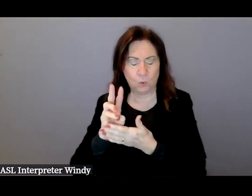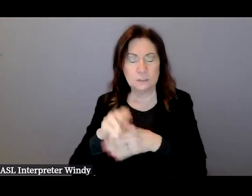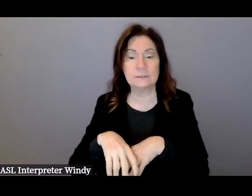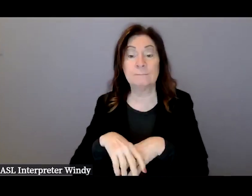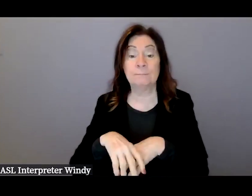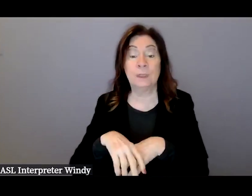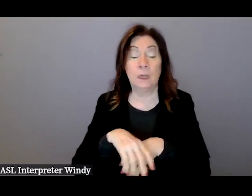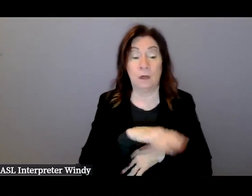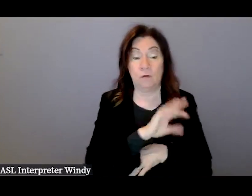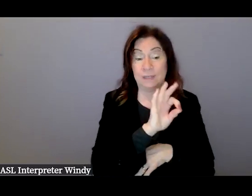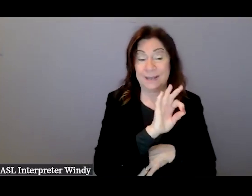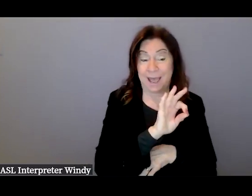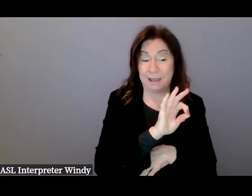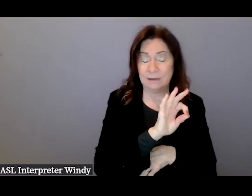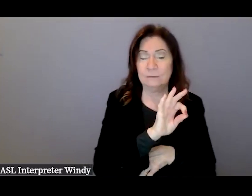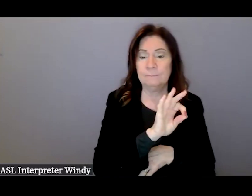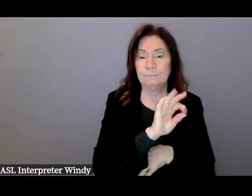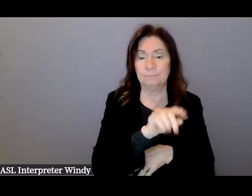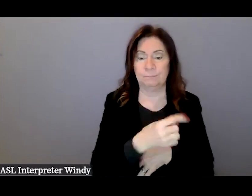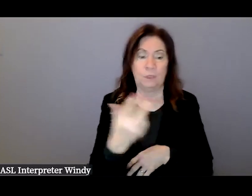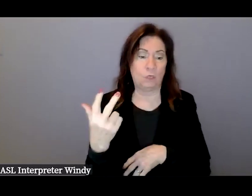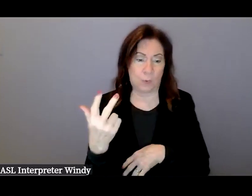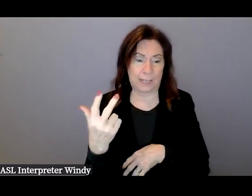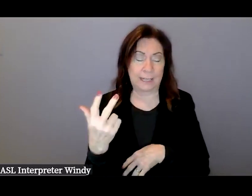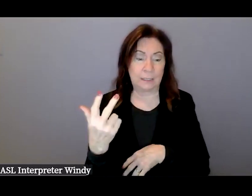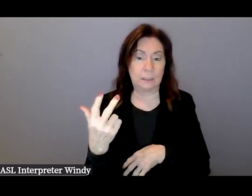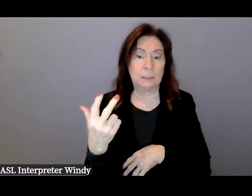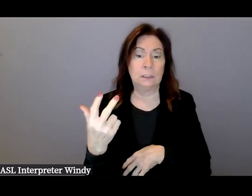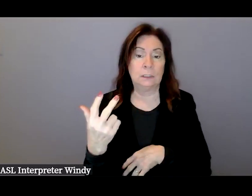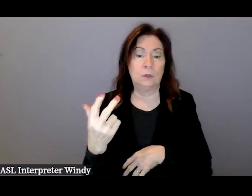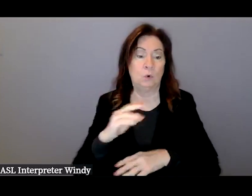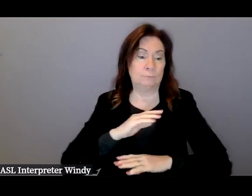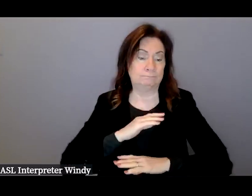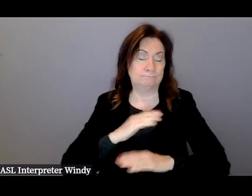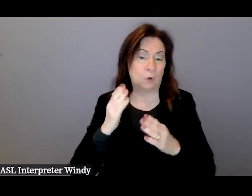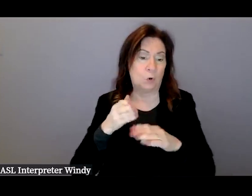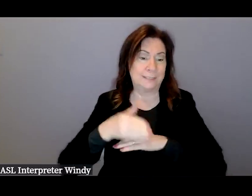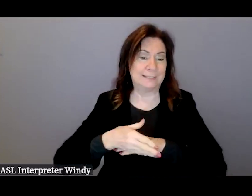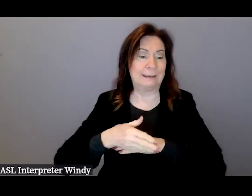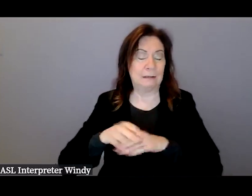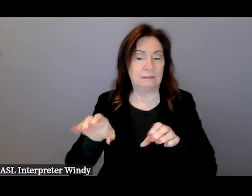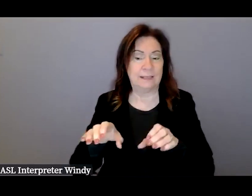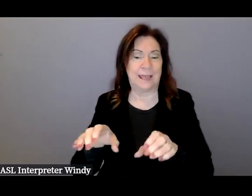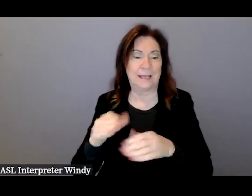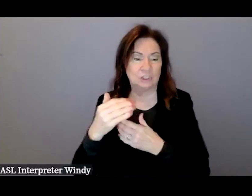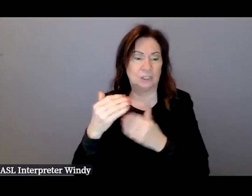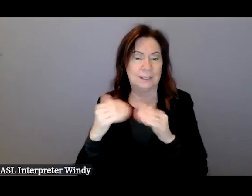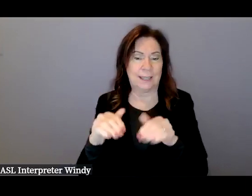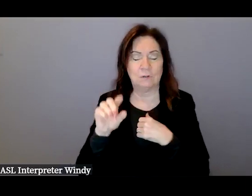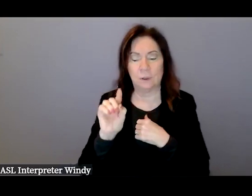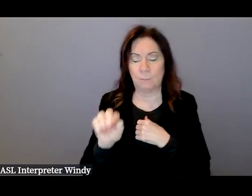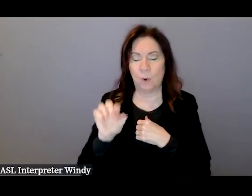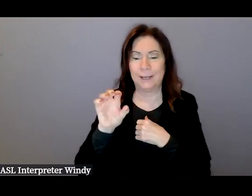9, only 3 were either at or exceeded the action level of